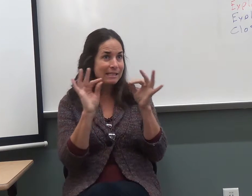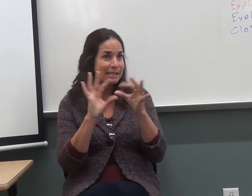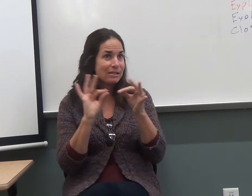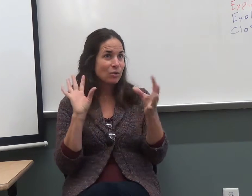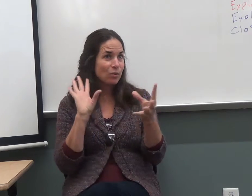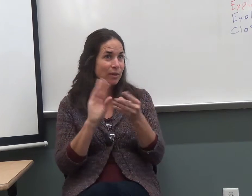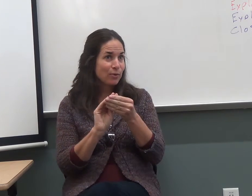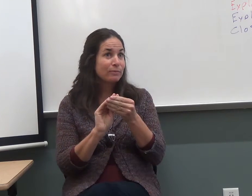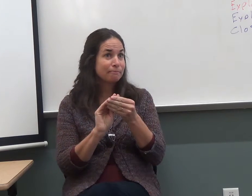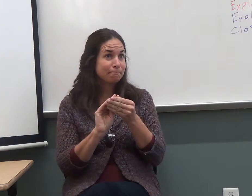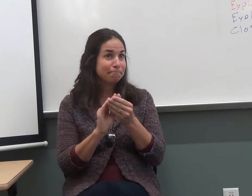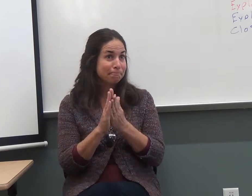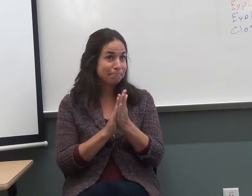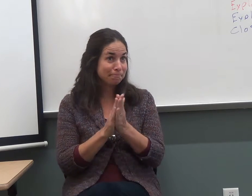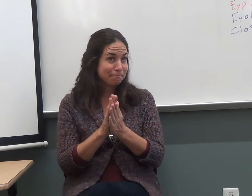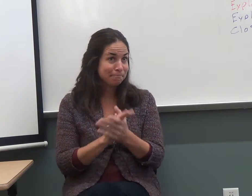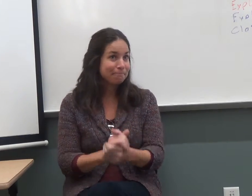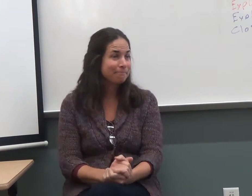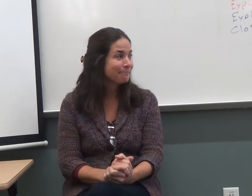sentences. That's easy.